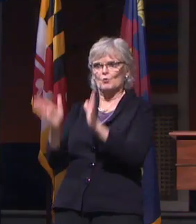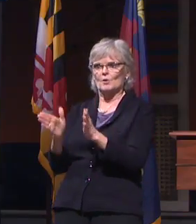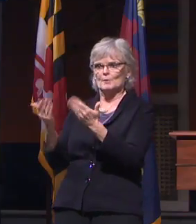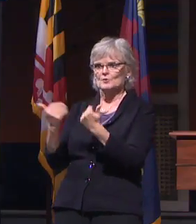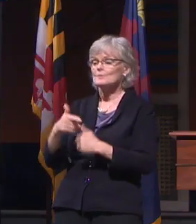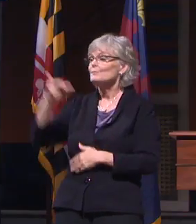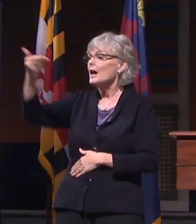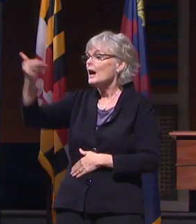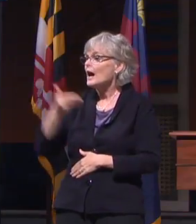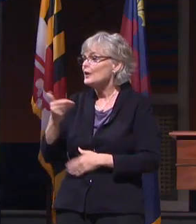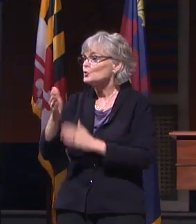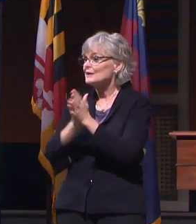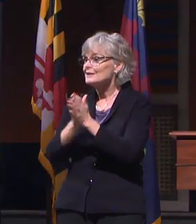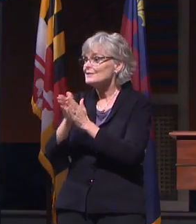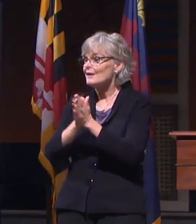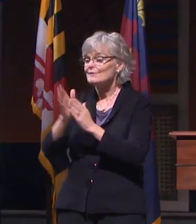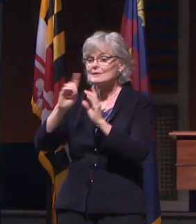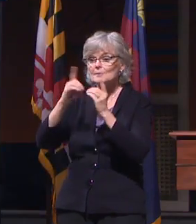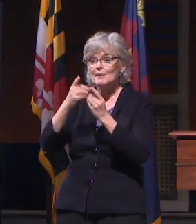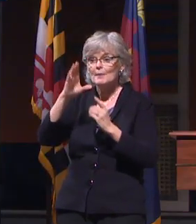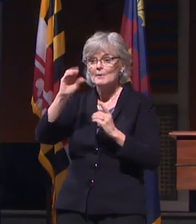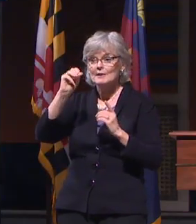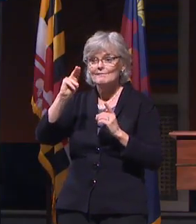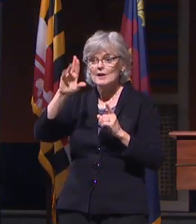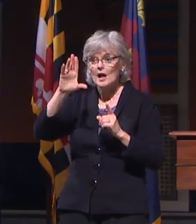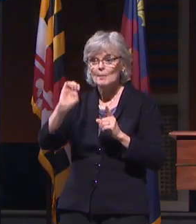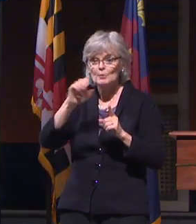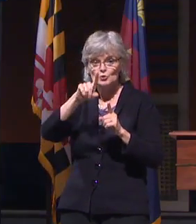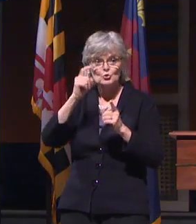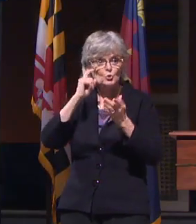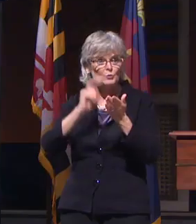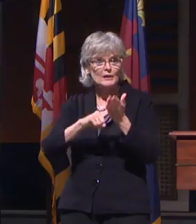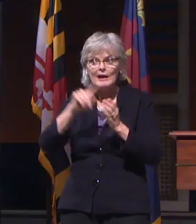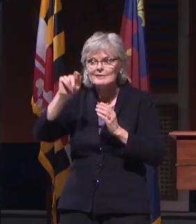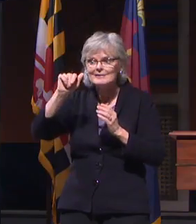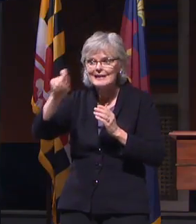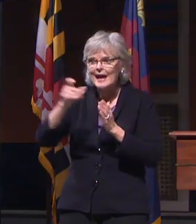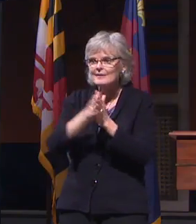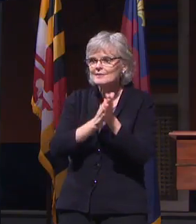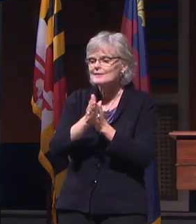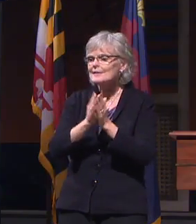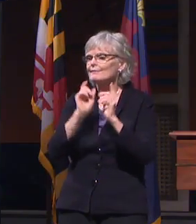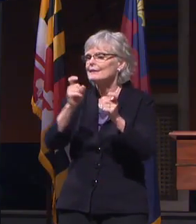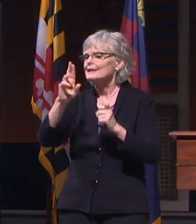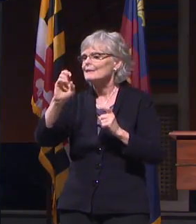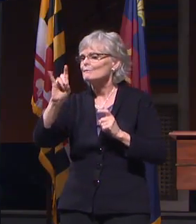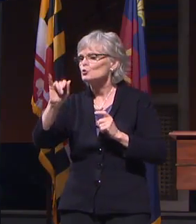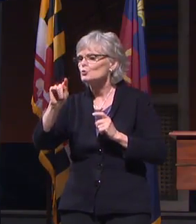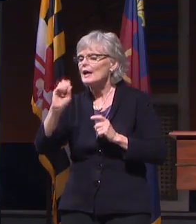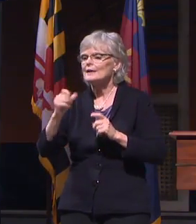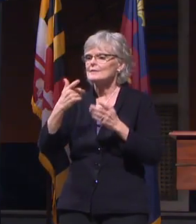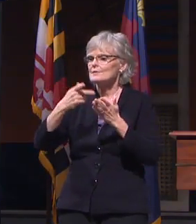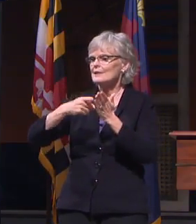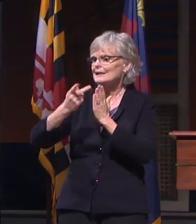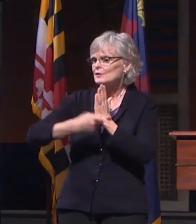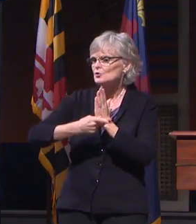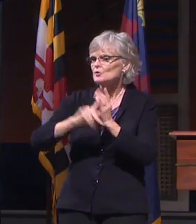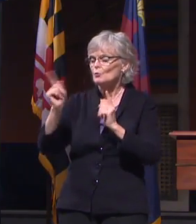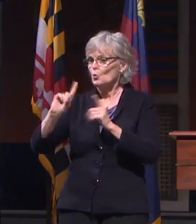Higher incentives. At the Department of Commerce, you'll realize that there are tax incentives, there are credits, there are initiatives in